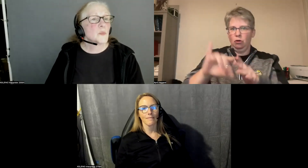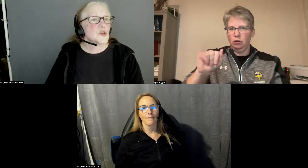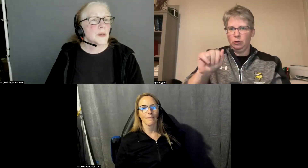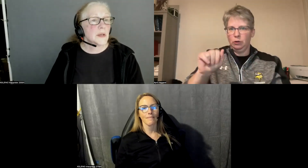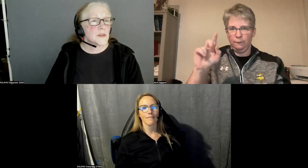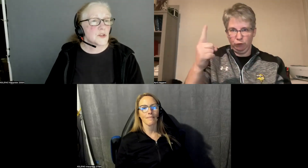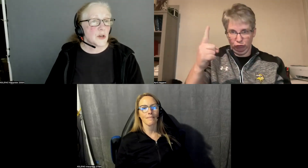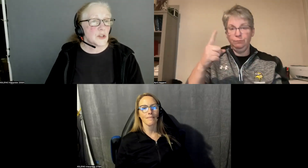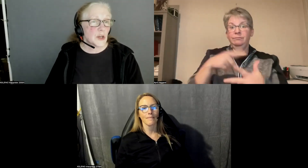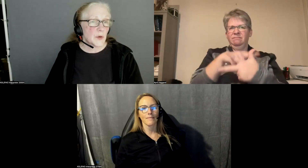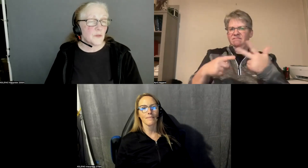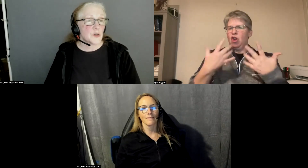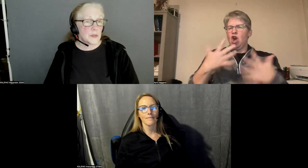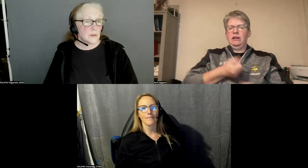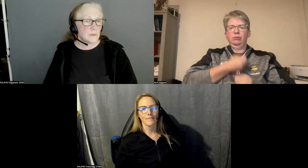So they will be joining us starting January 1st.